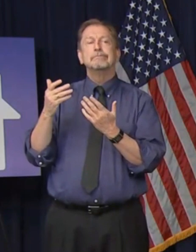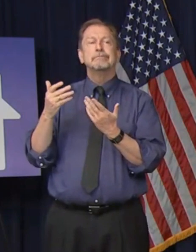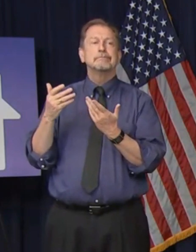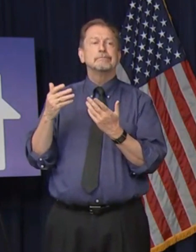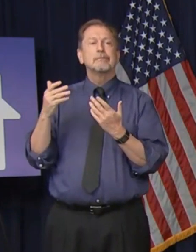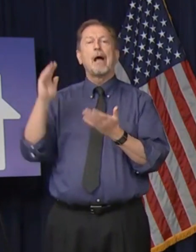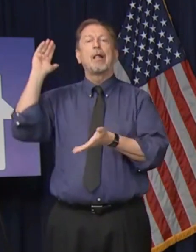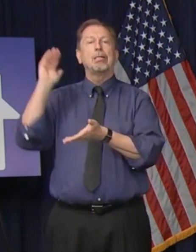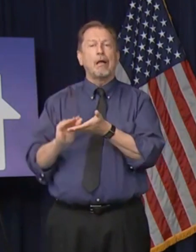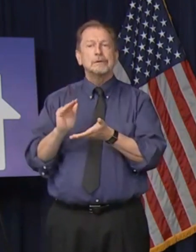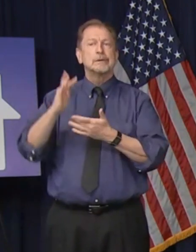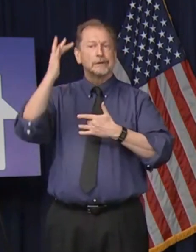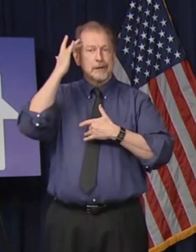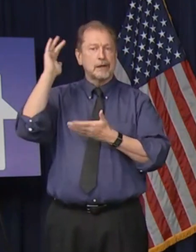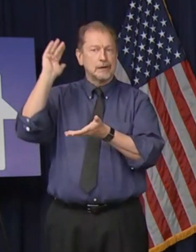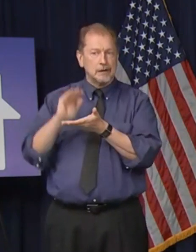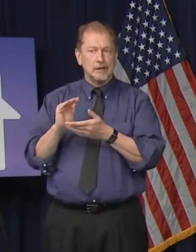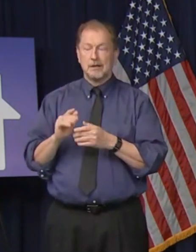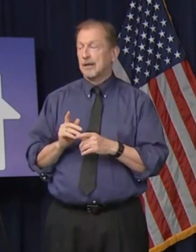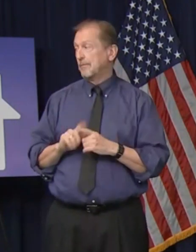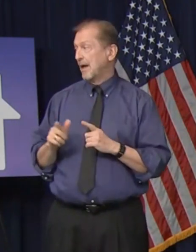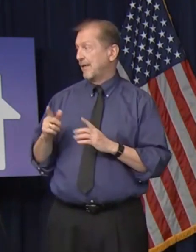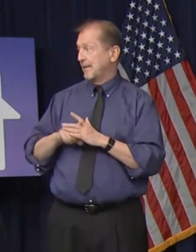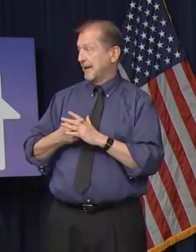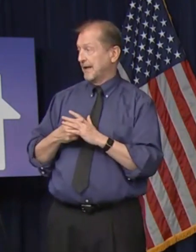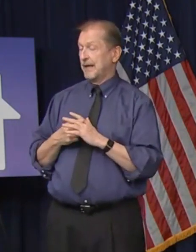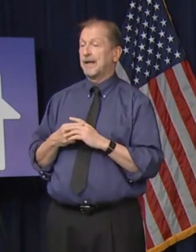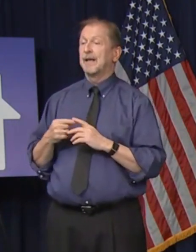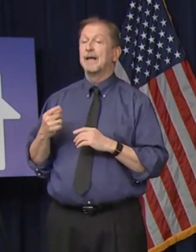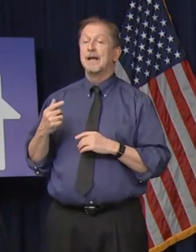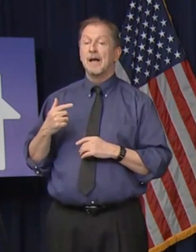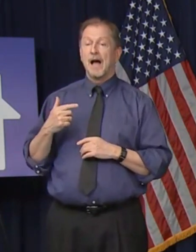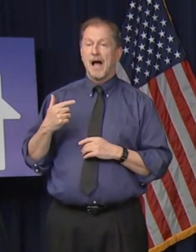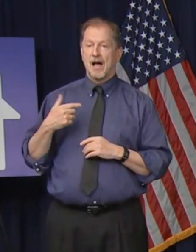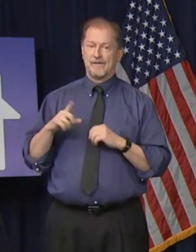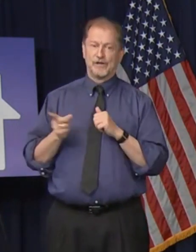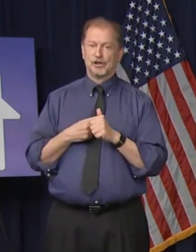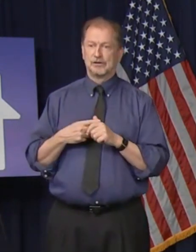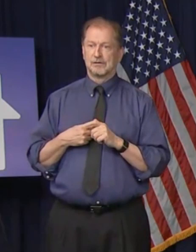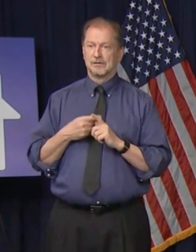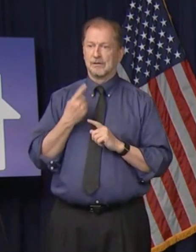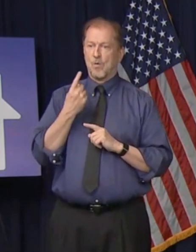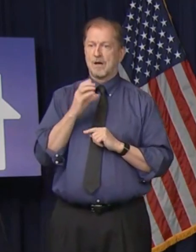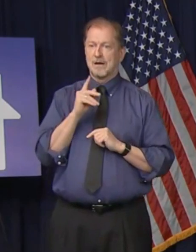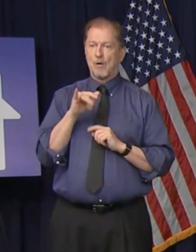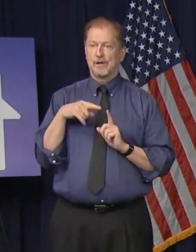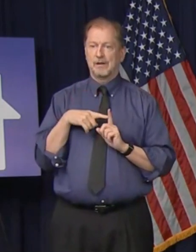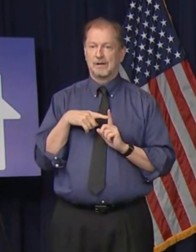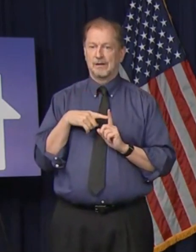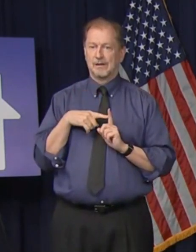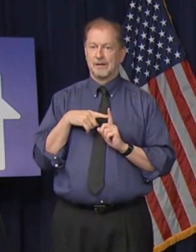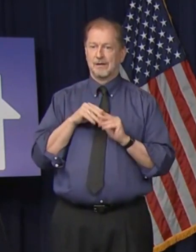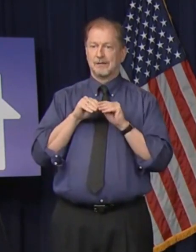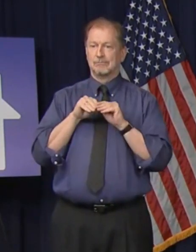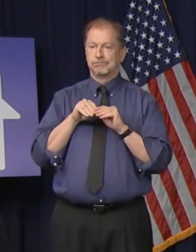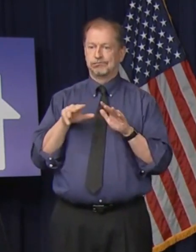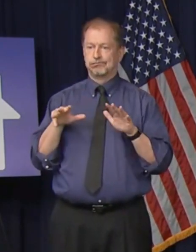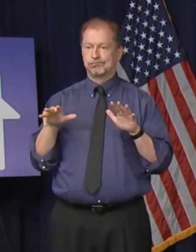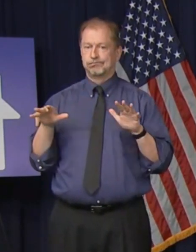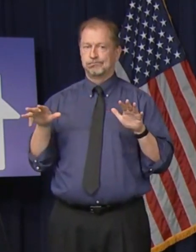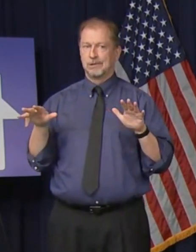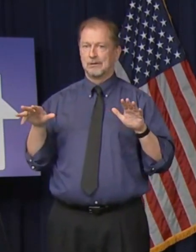heard me say at the beginning, when there was only one county that had cases, that this was likely to spread. We now have